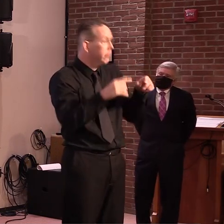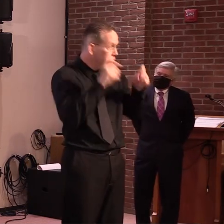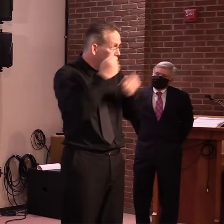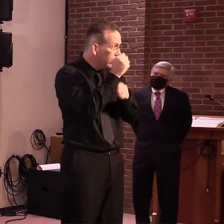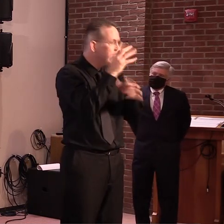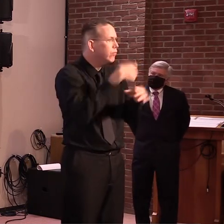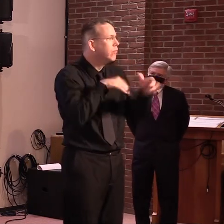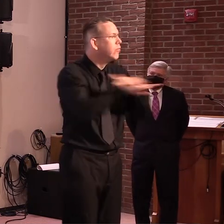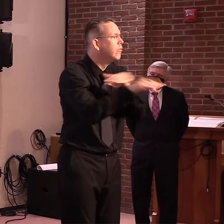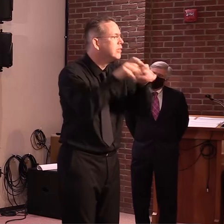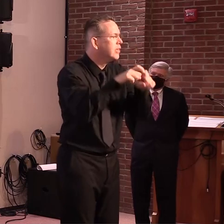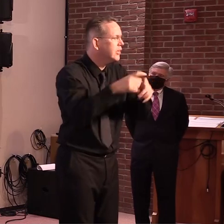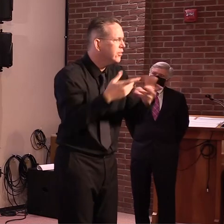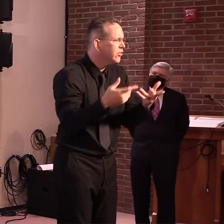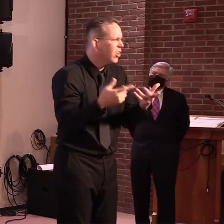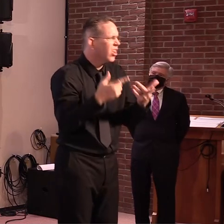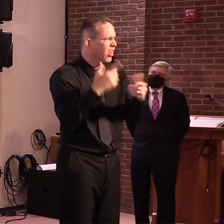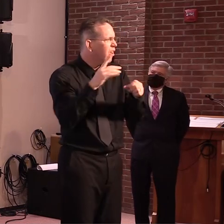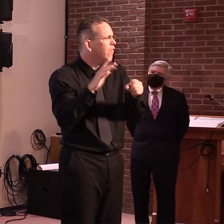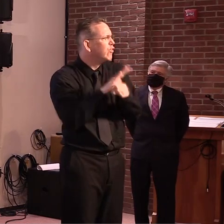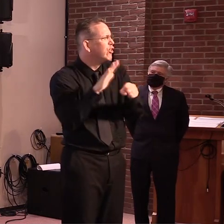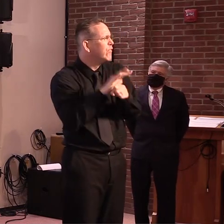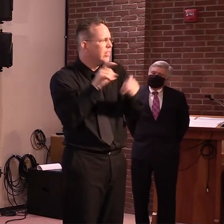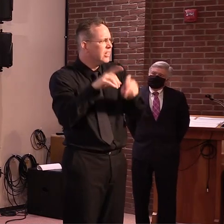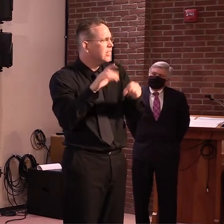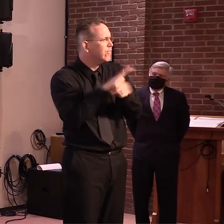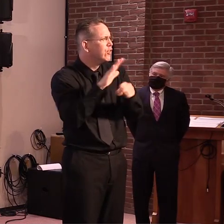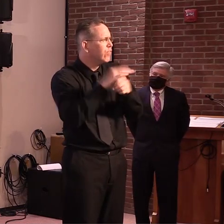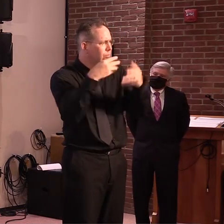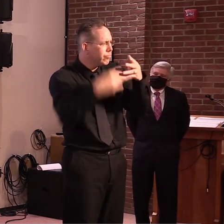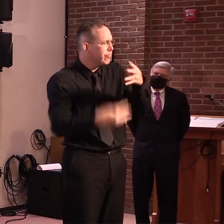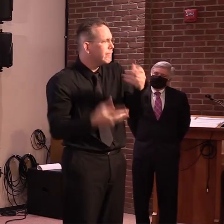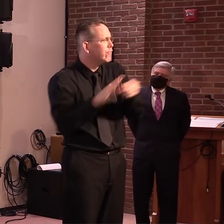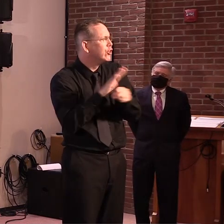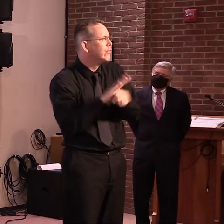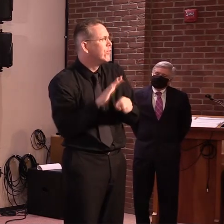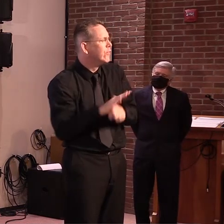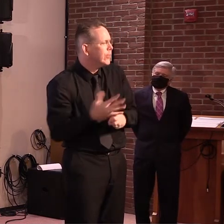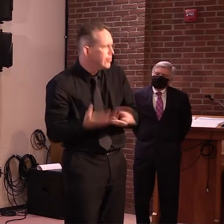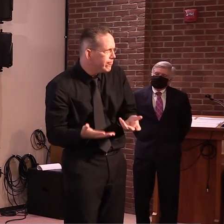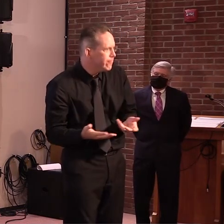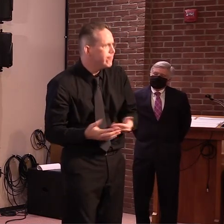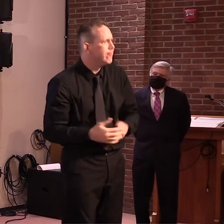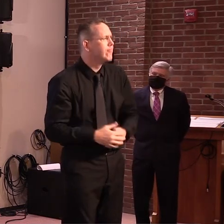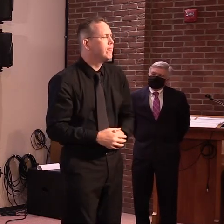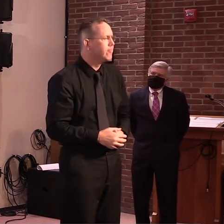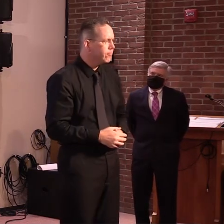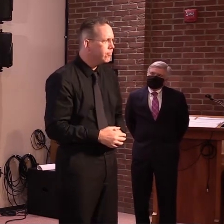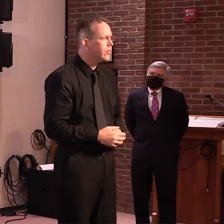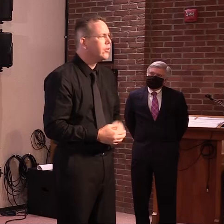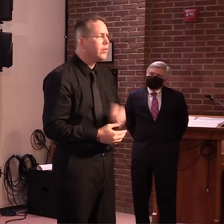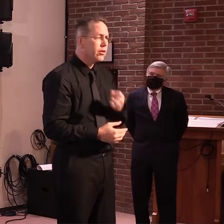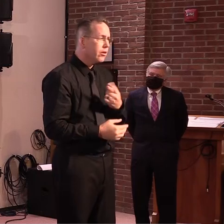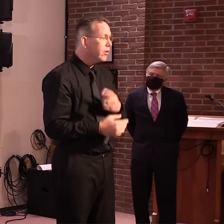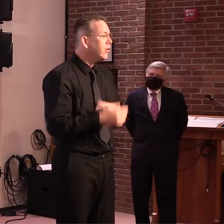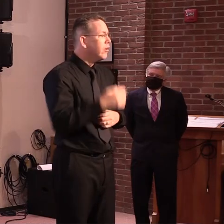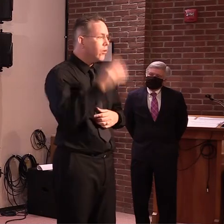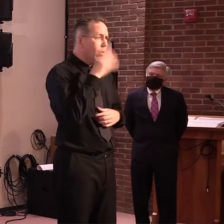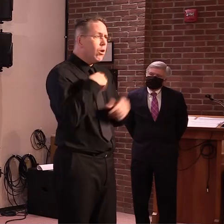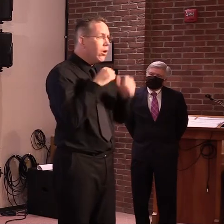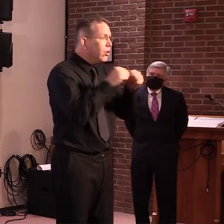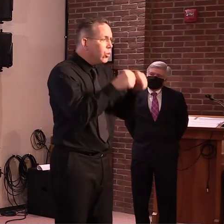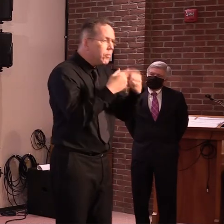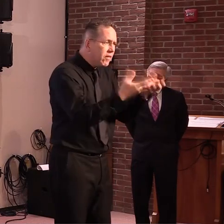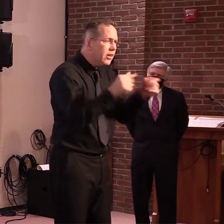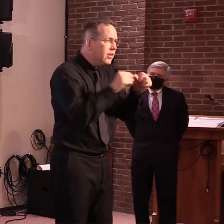If there's a specific event that revolved around a protest, we'll be aware of it and we'll be able to